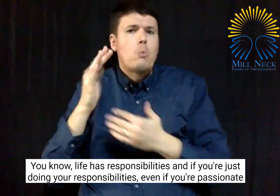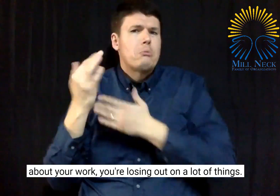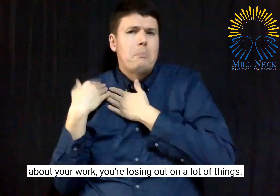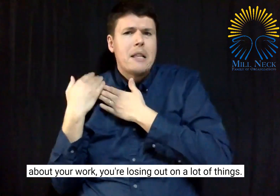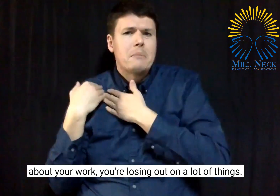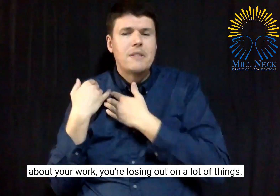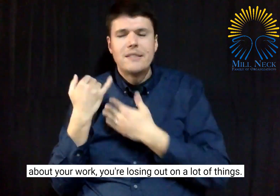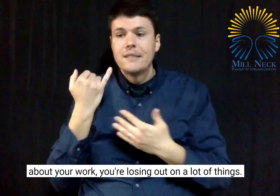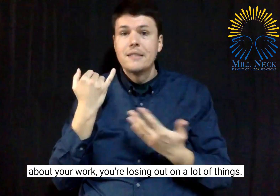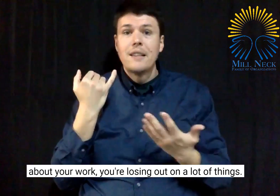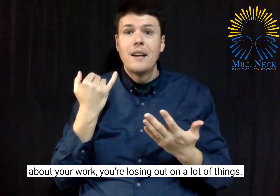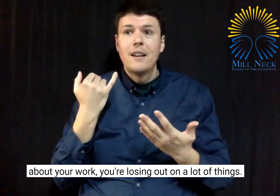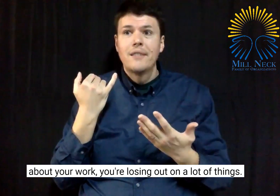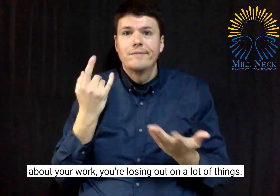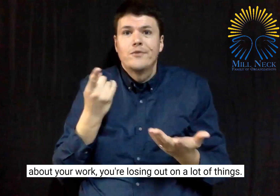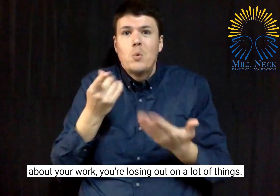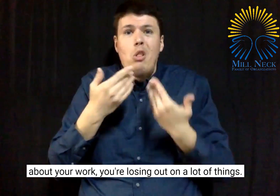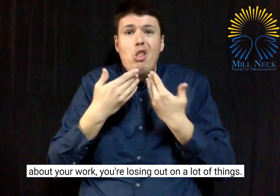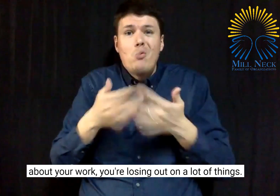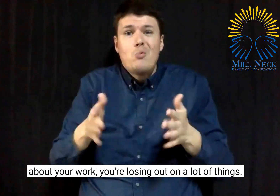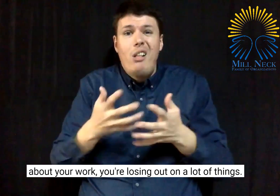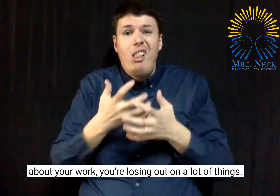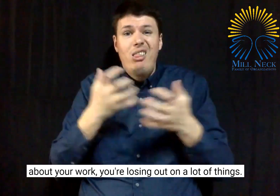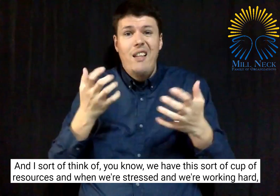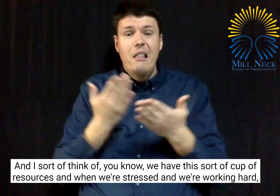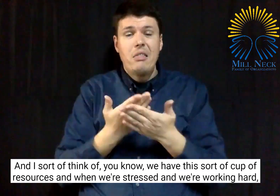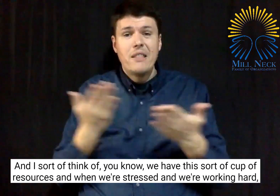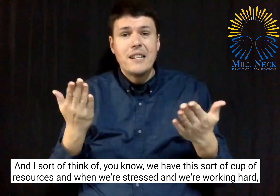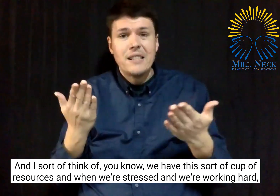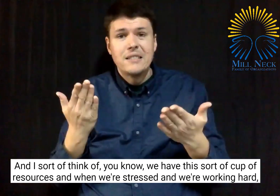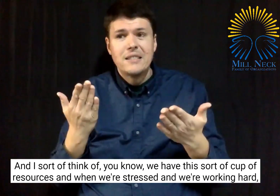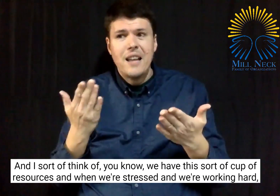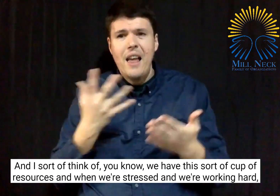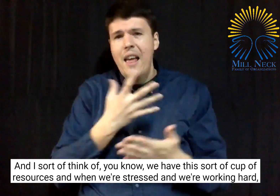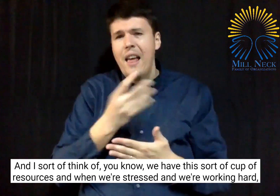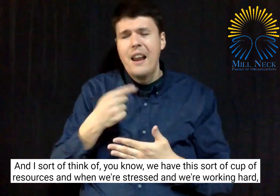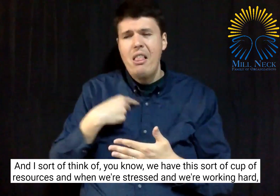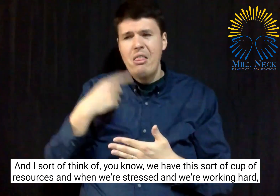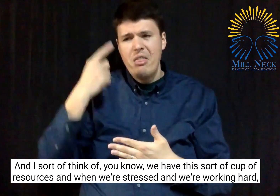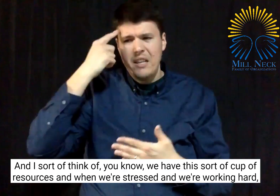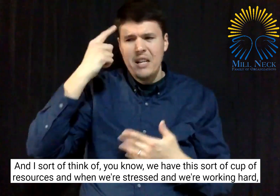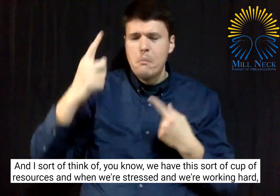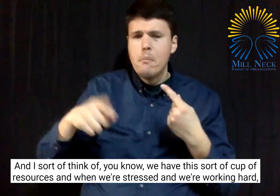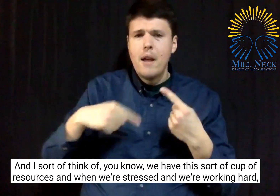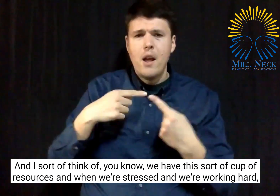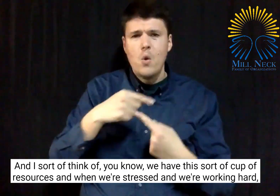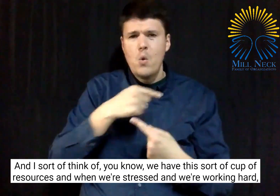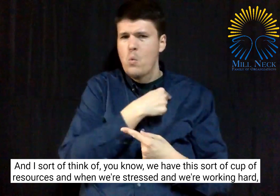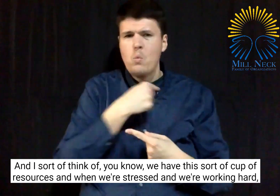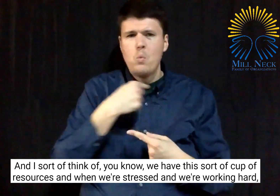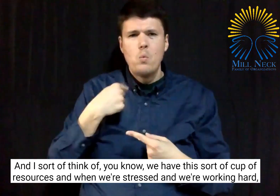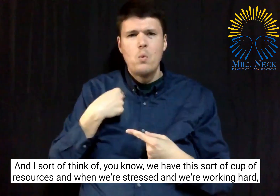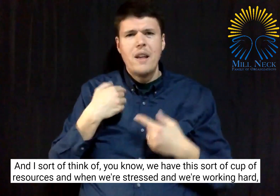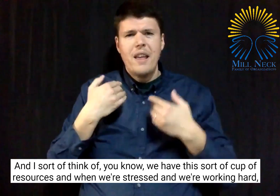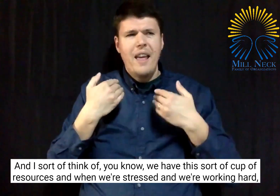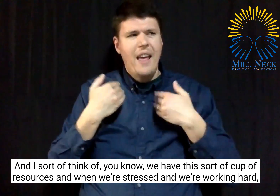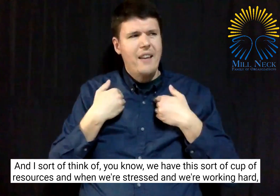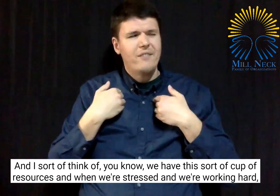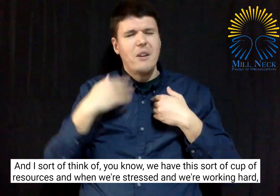about your work, you're losing out on a lot of things. And I sort of think of, we have this sort of cup of resources, and when we're stressed and